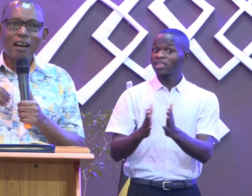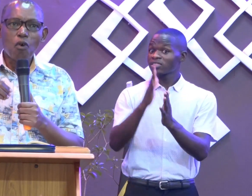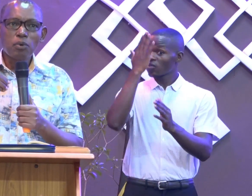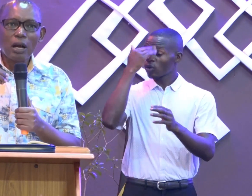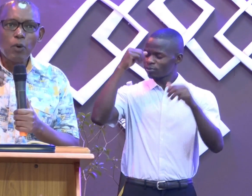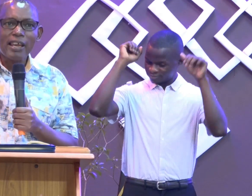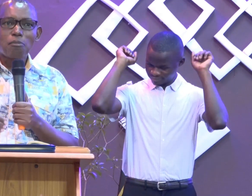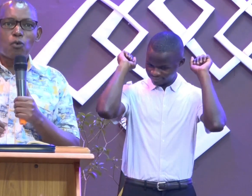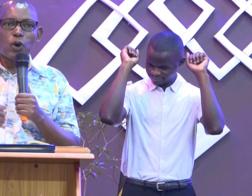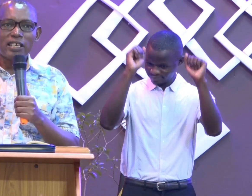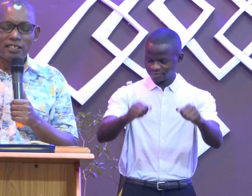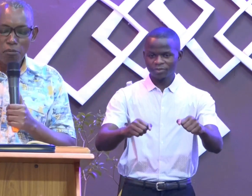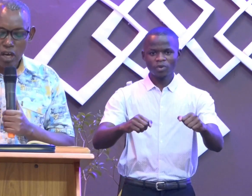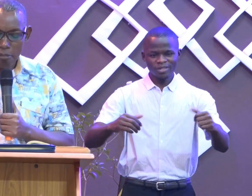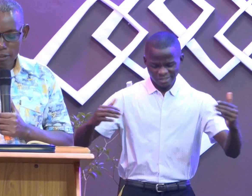near.